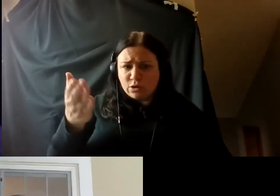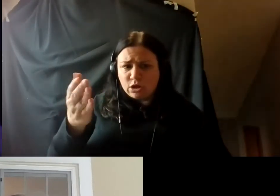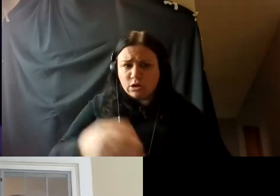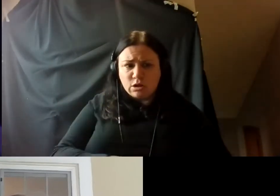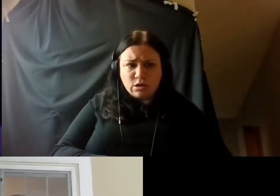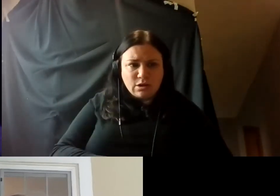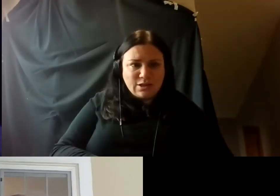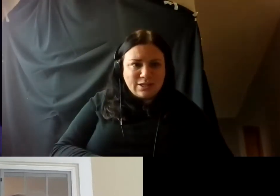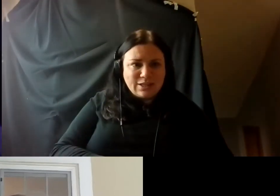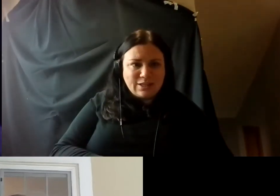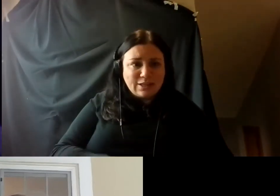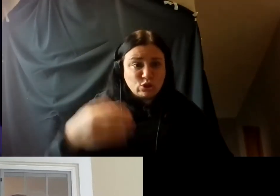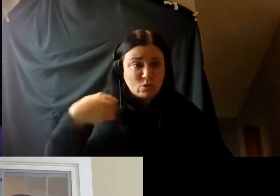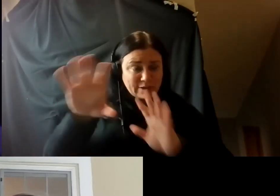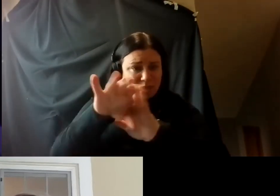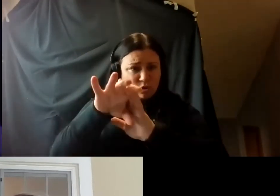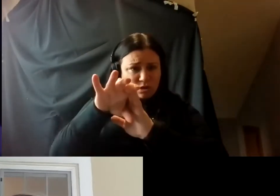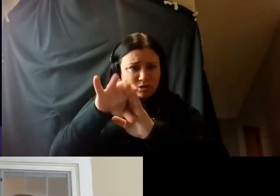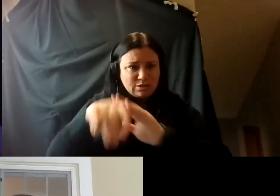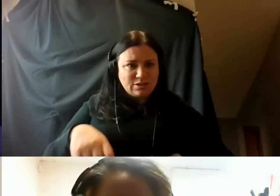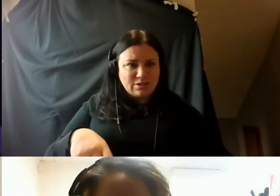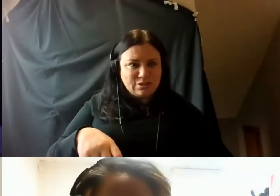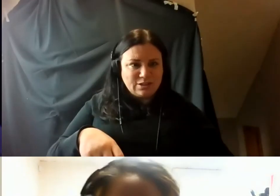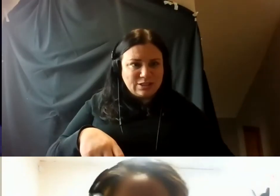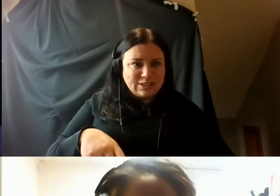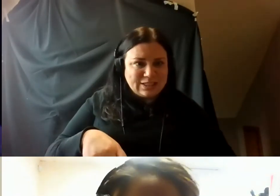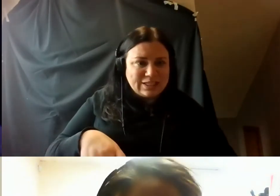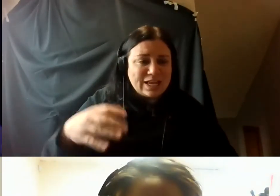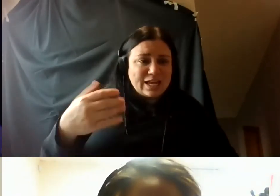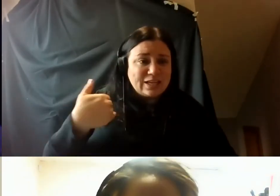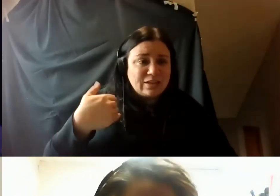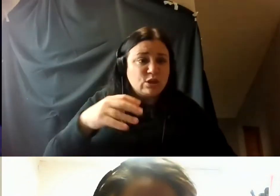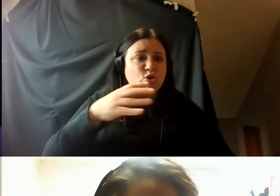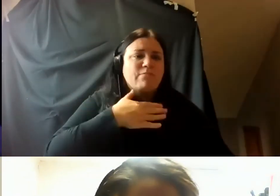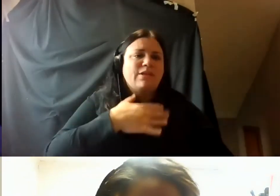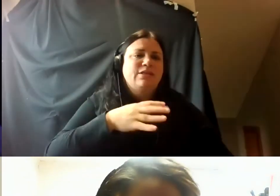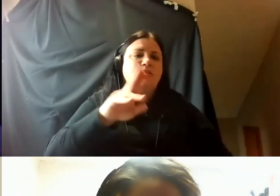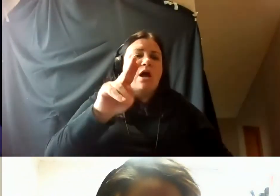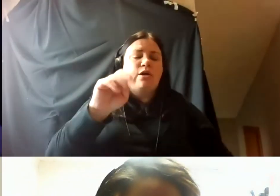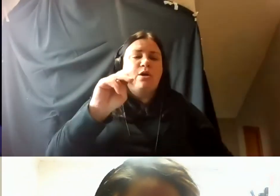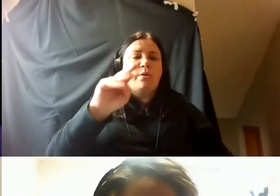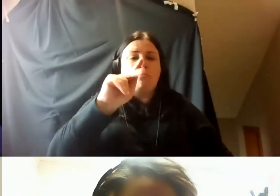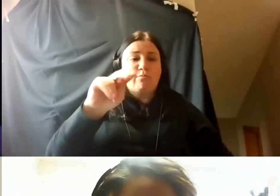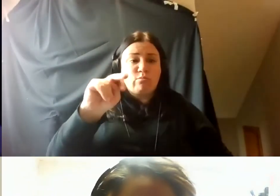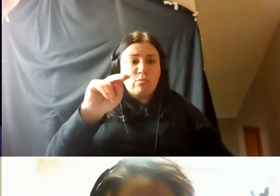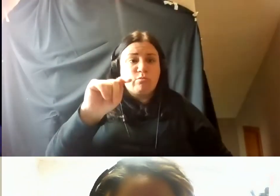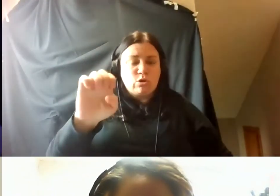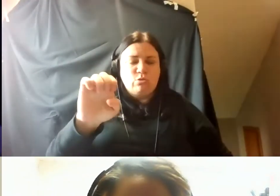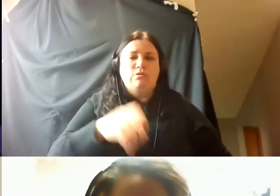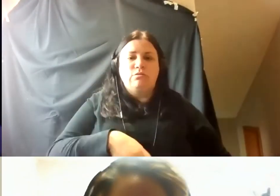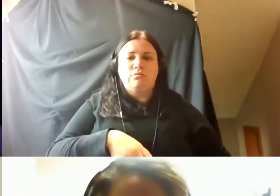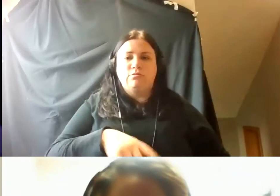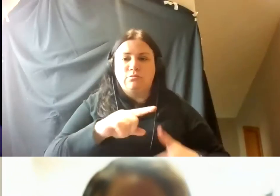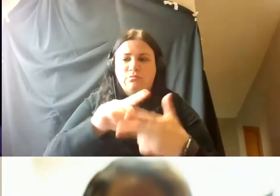You have a camera? Do you have a camera? Yes, you have a camera. Unmute yourself. Yes, bring yourself on. And, yeah, Renee,